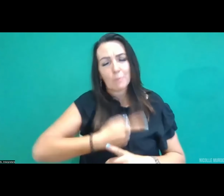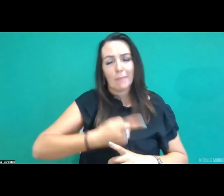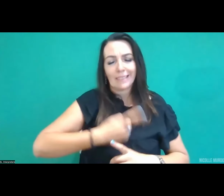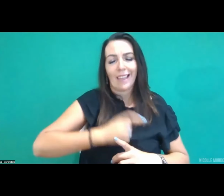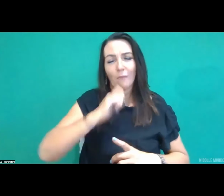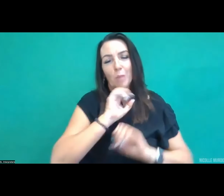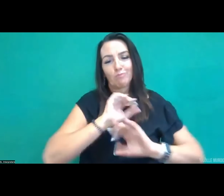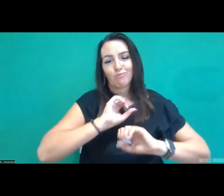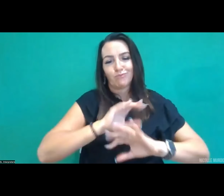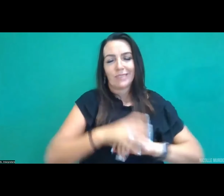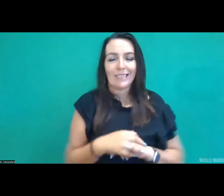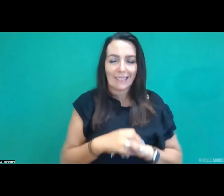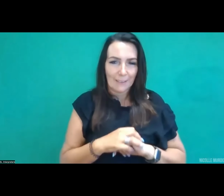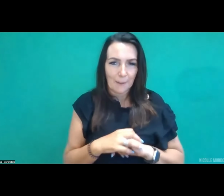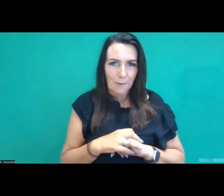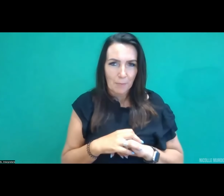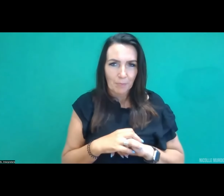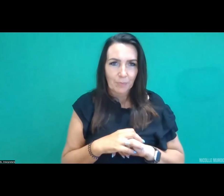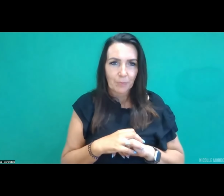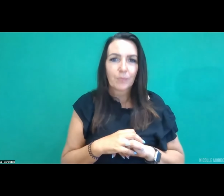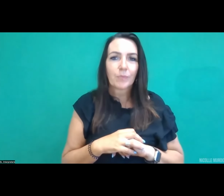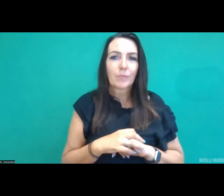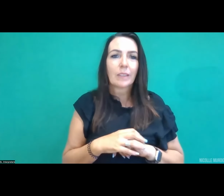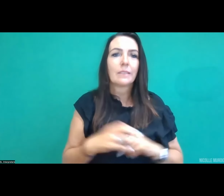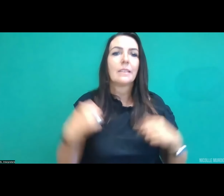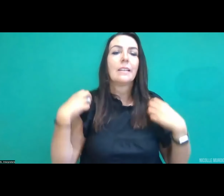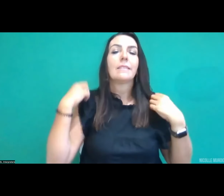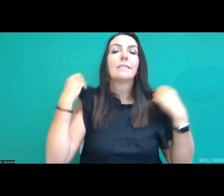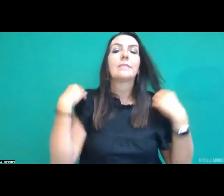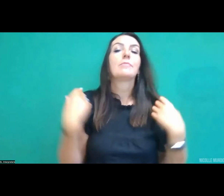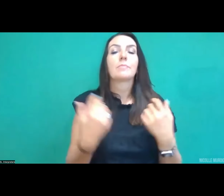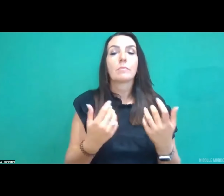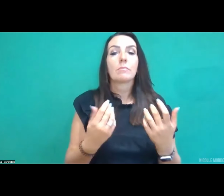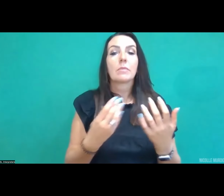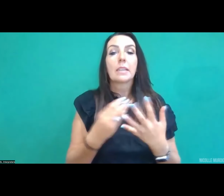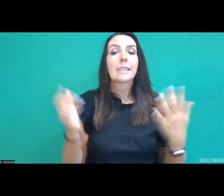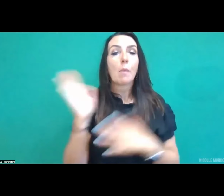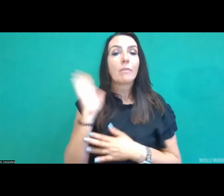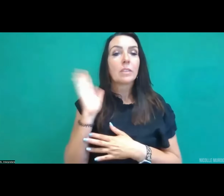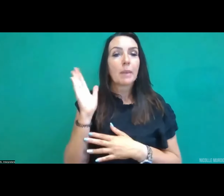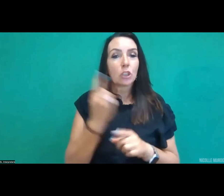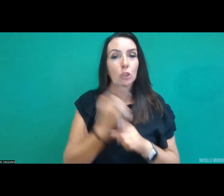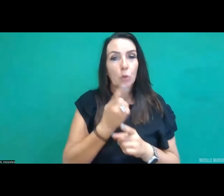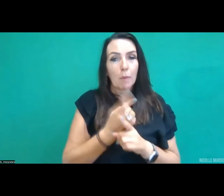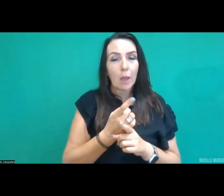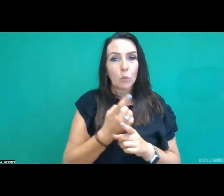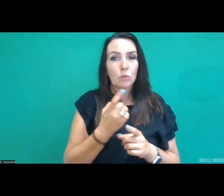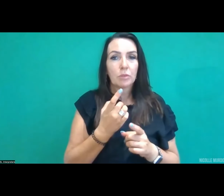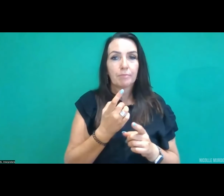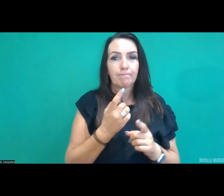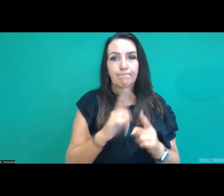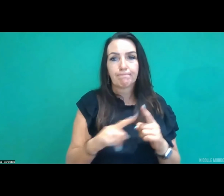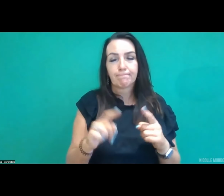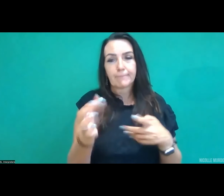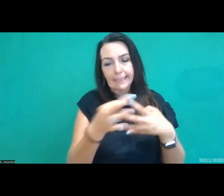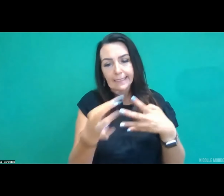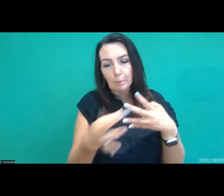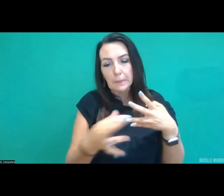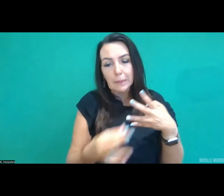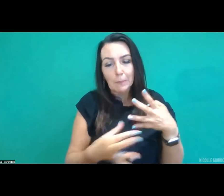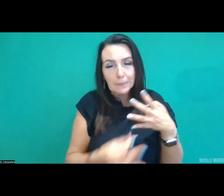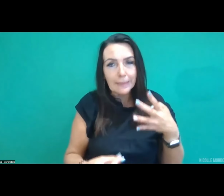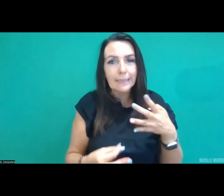I think quite a few of the speakers there have talked about some of the kind of symptoms associated